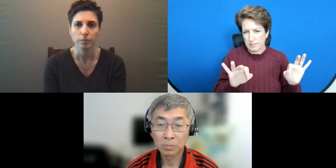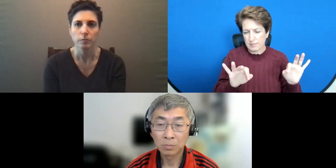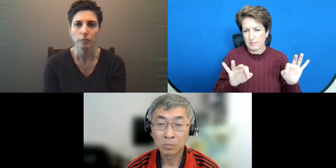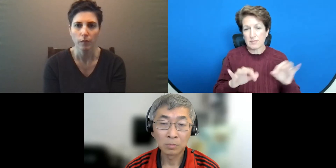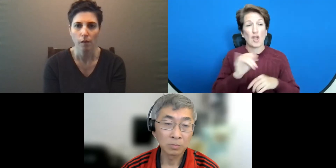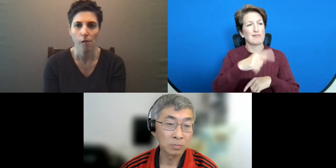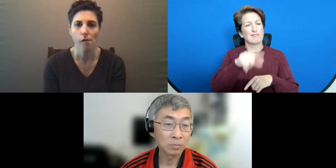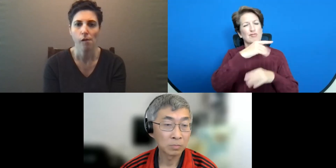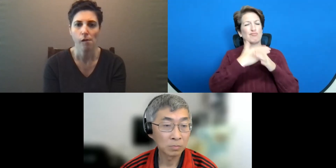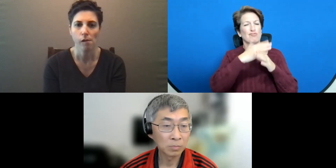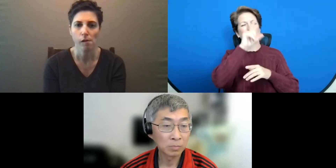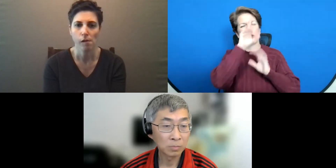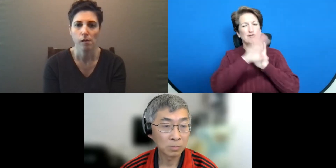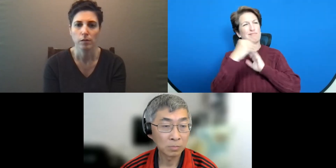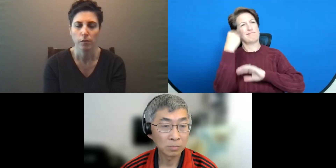also. Sophia, we got